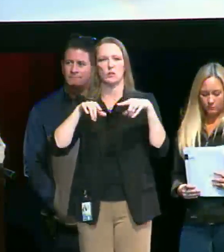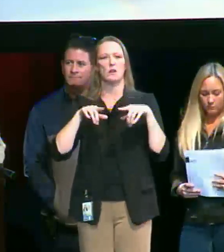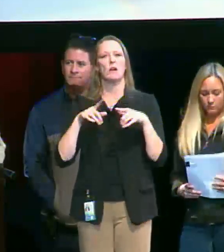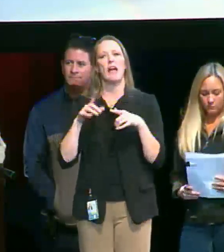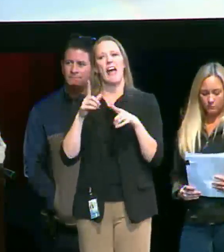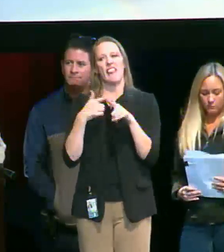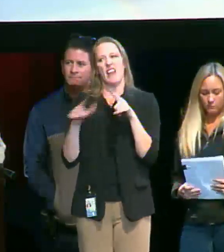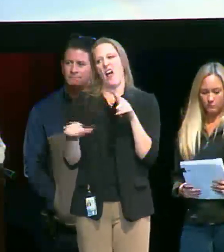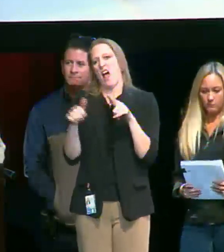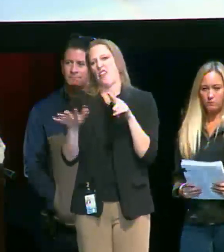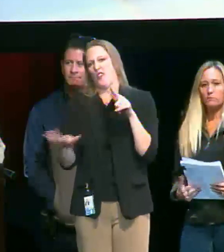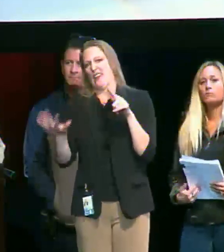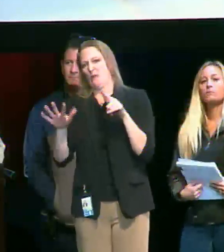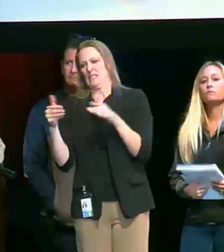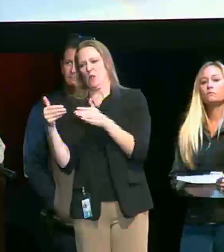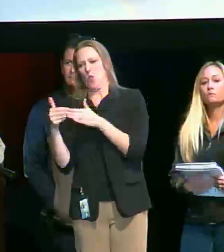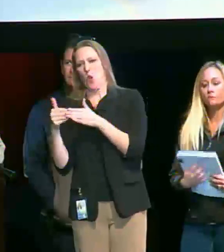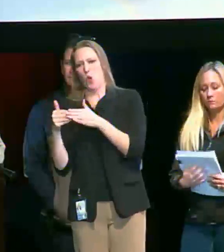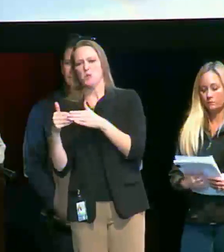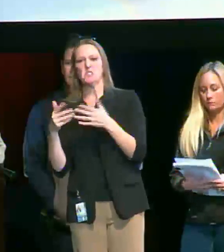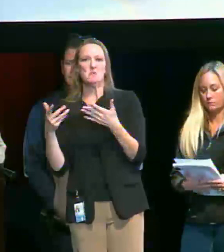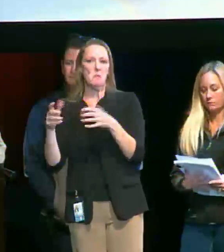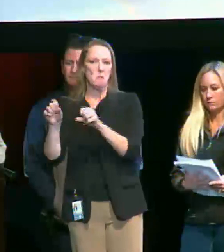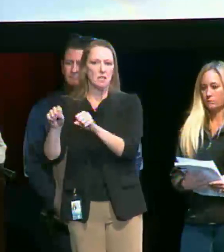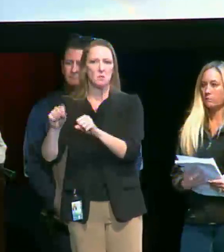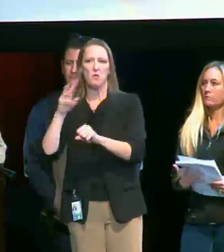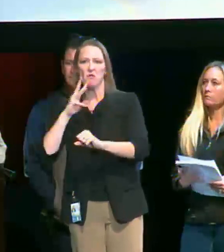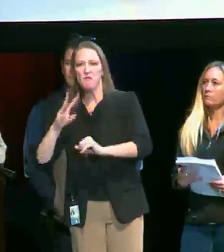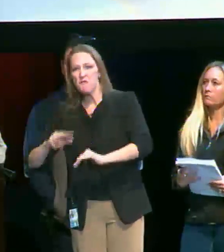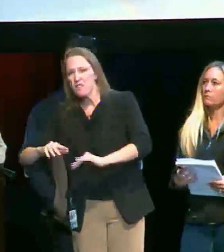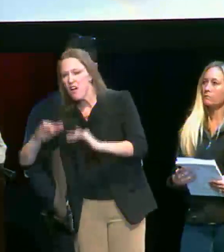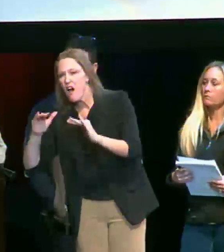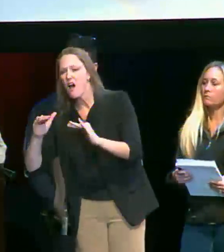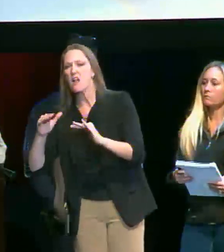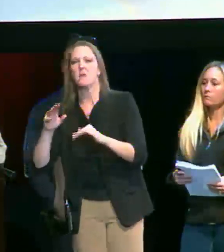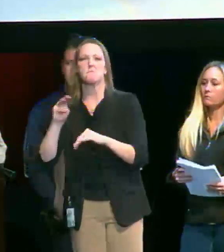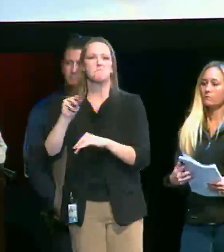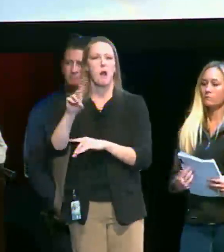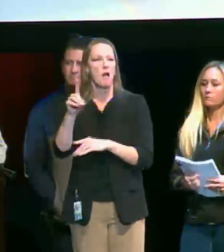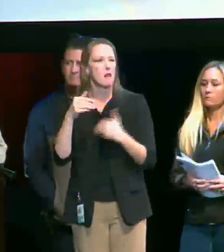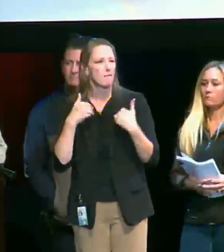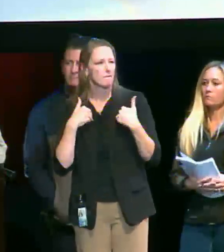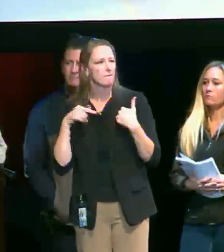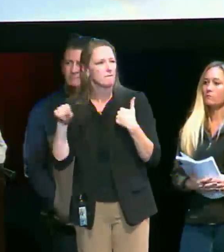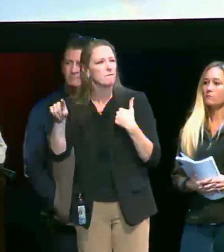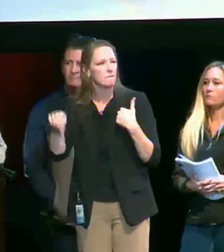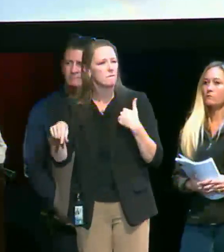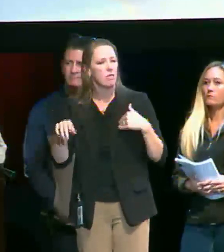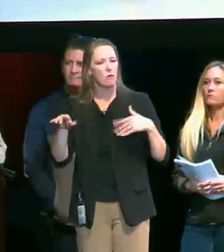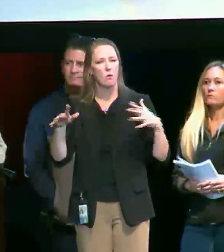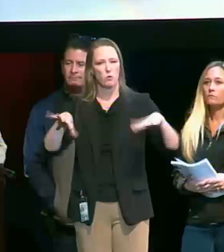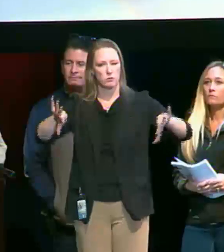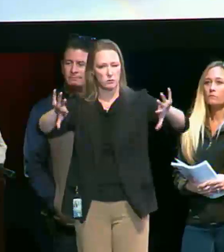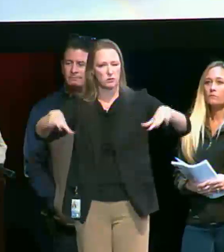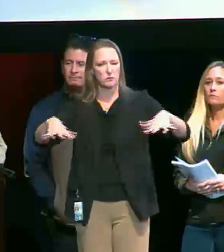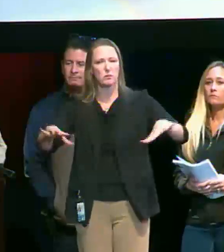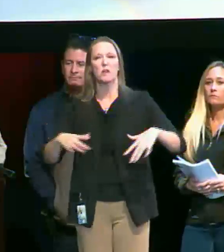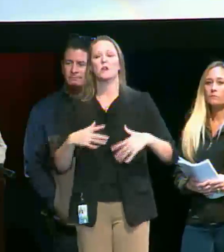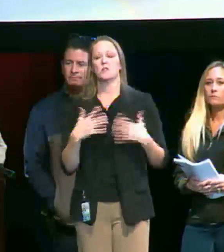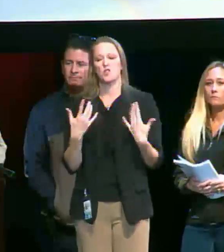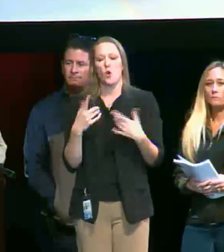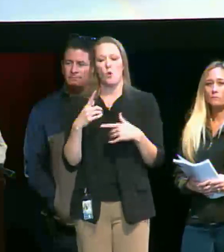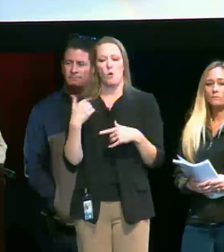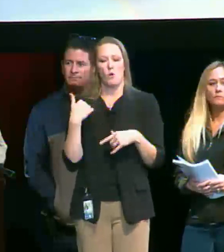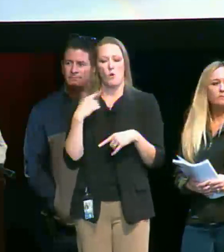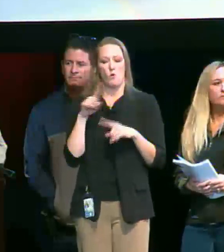be more areas that would flood or have mud. once we get that data, and we hope to have a very